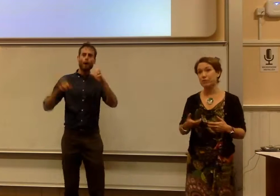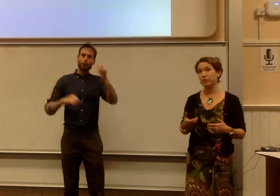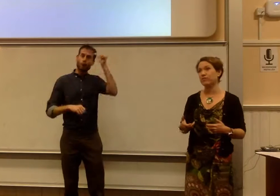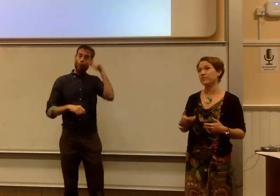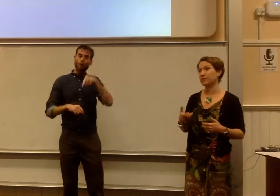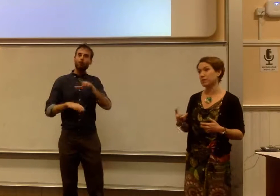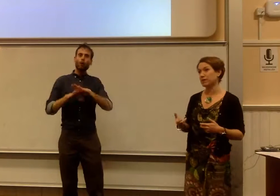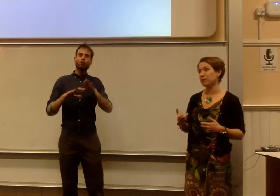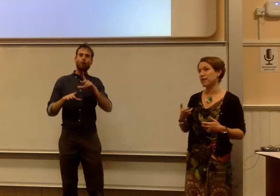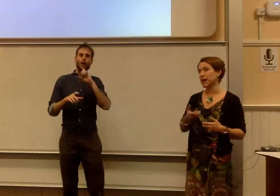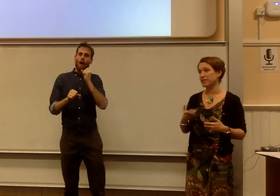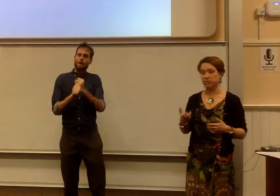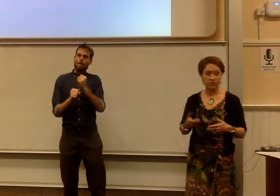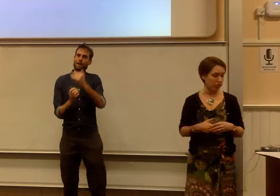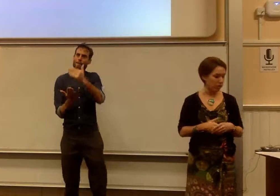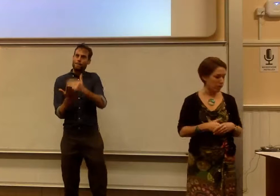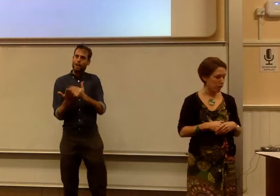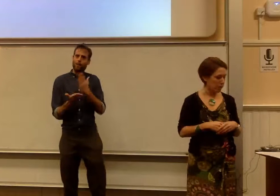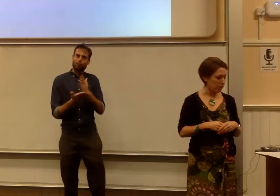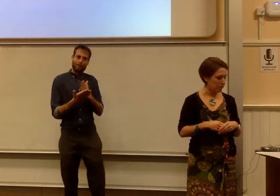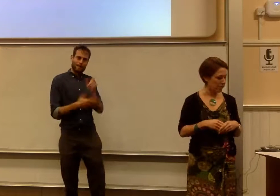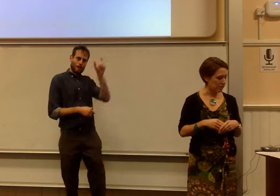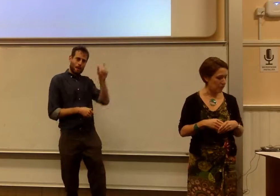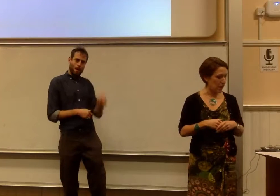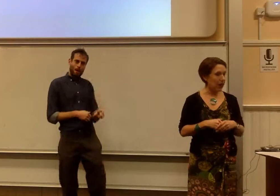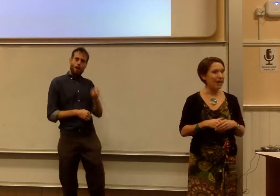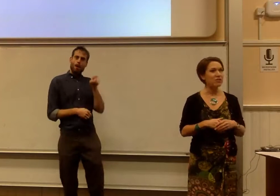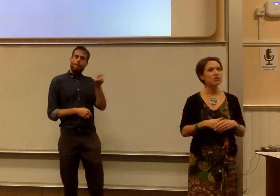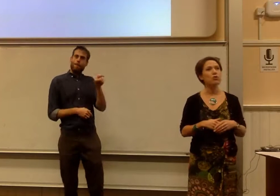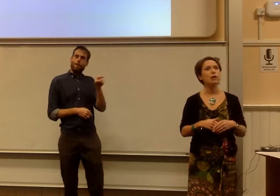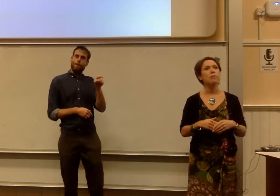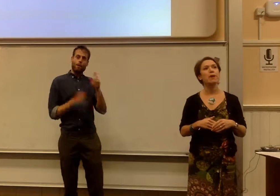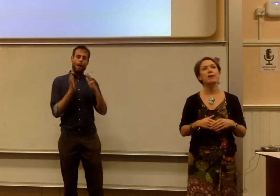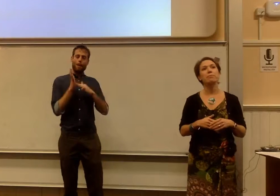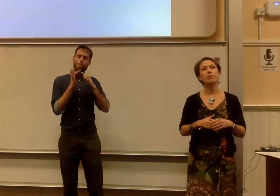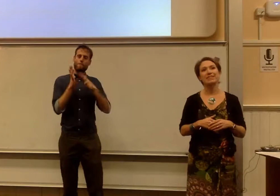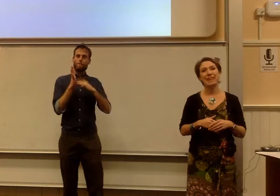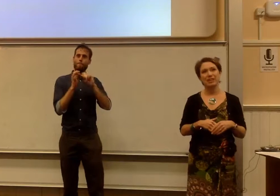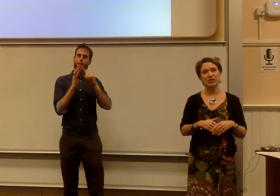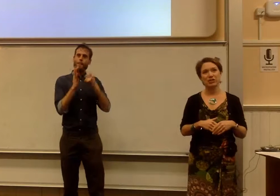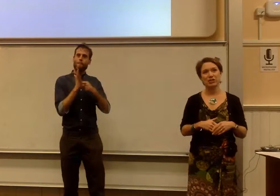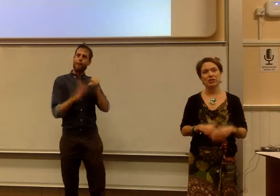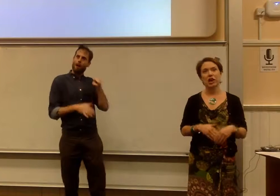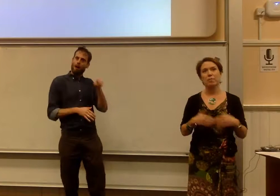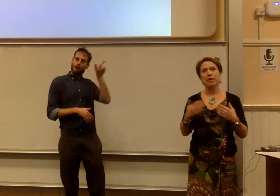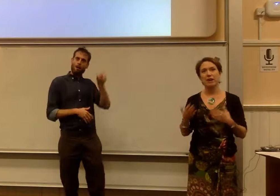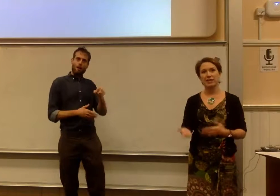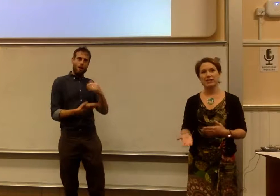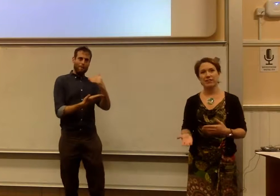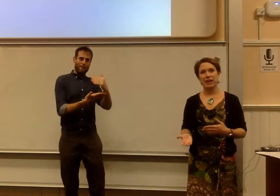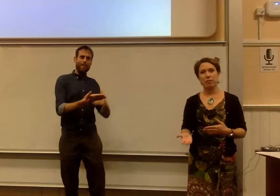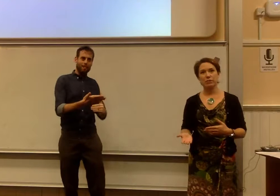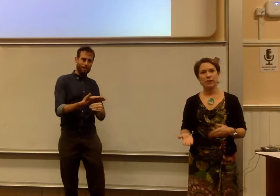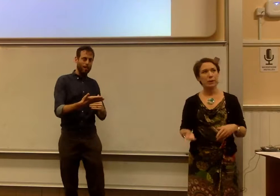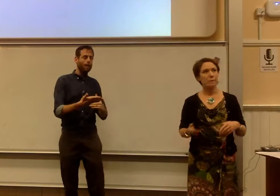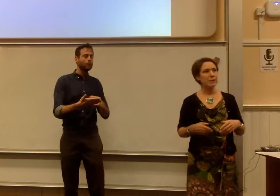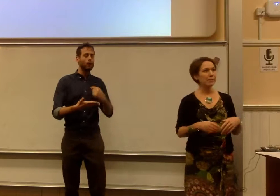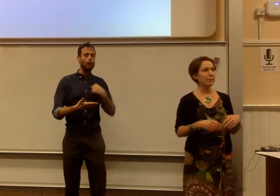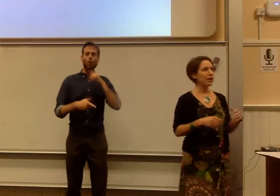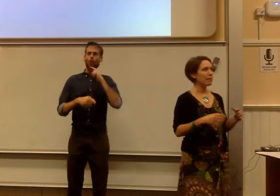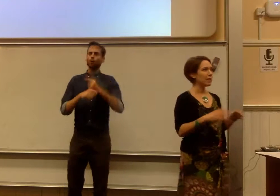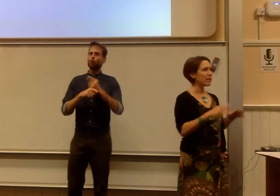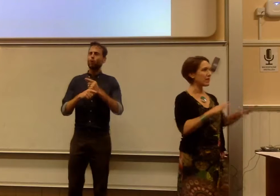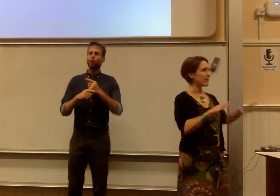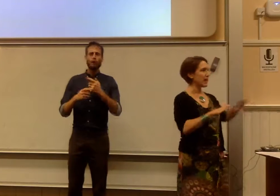we influenced the bill as it was going through Parliament, and talk about implementation, about next steps.